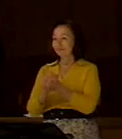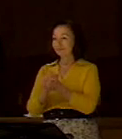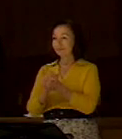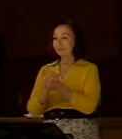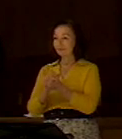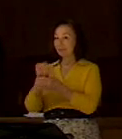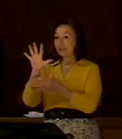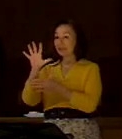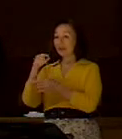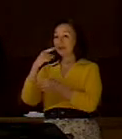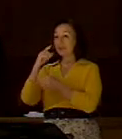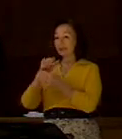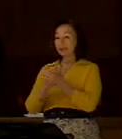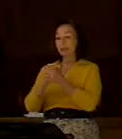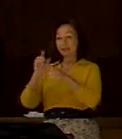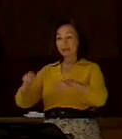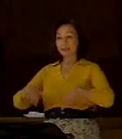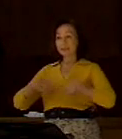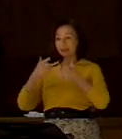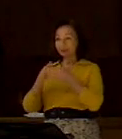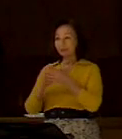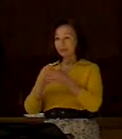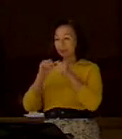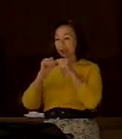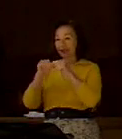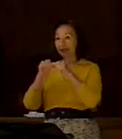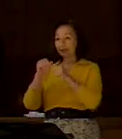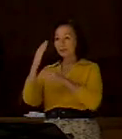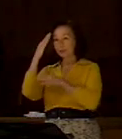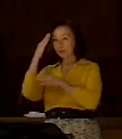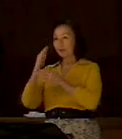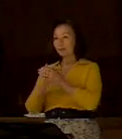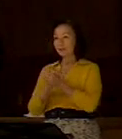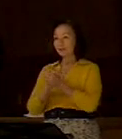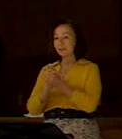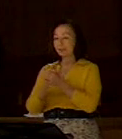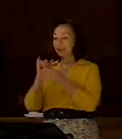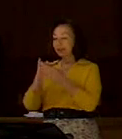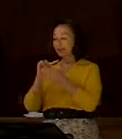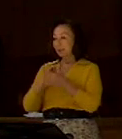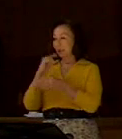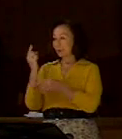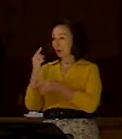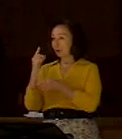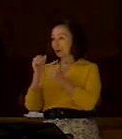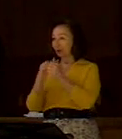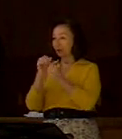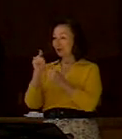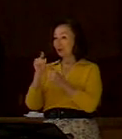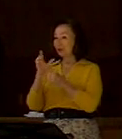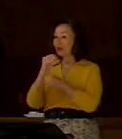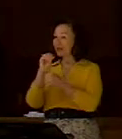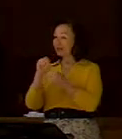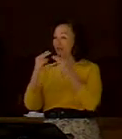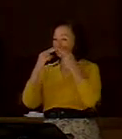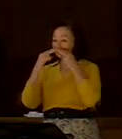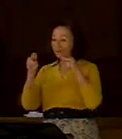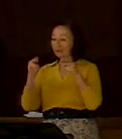Five, it says, live in constant awareness that I'm always with you, and be